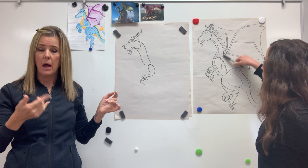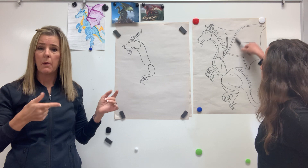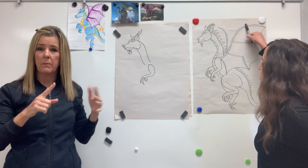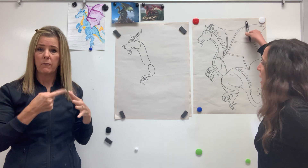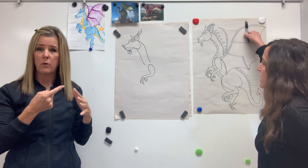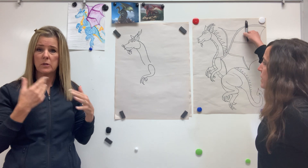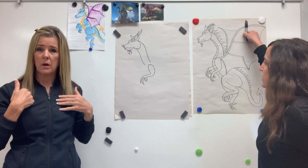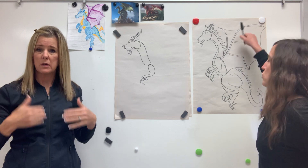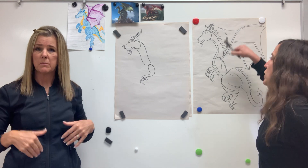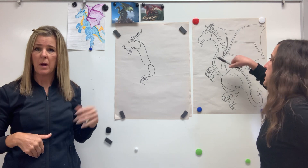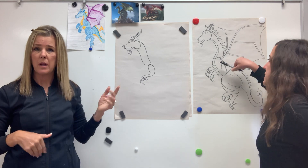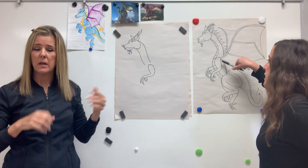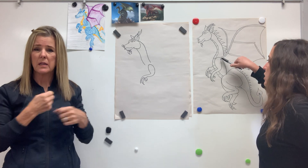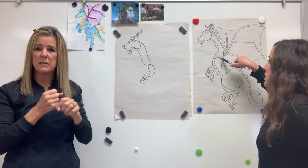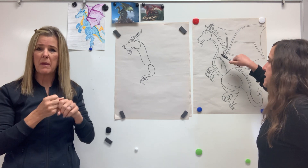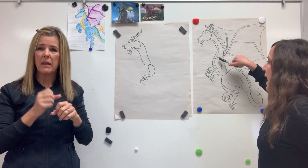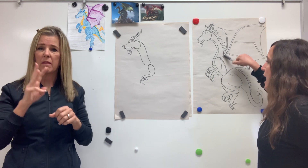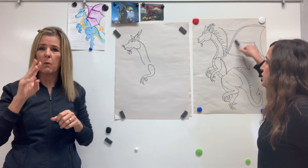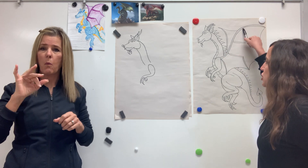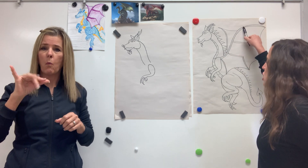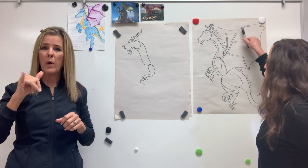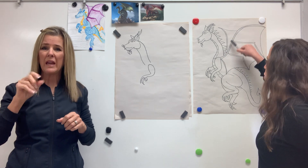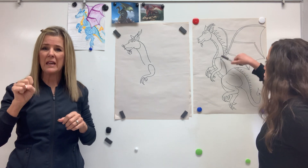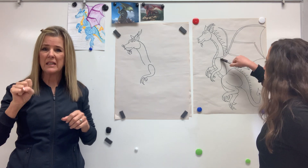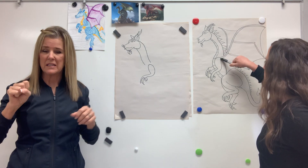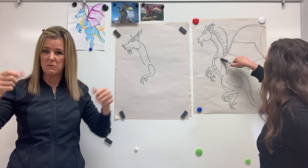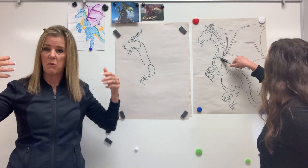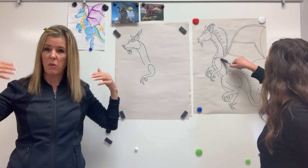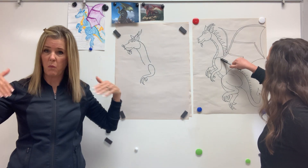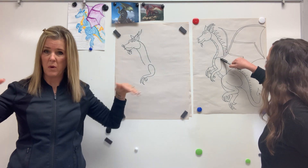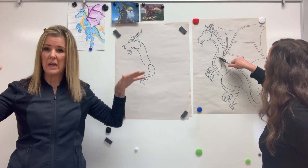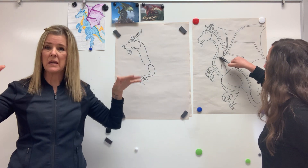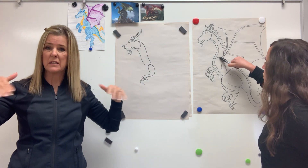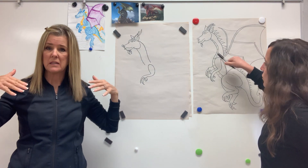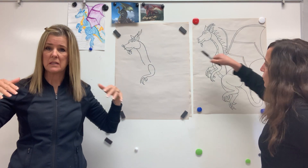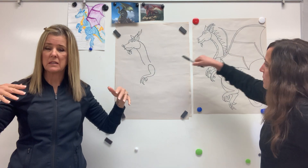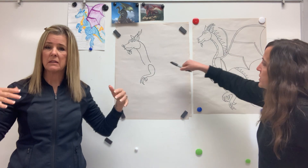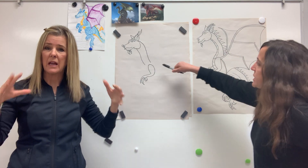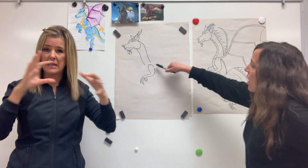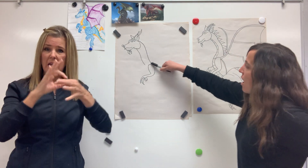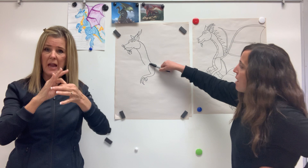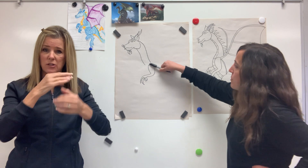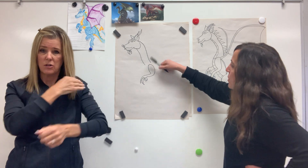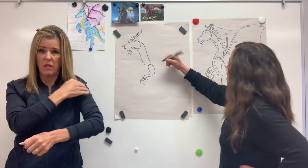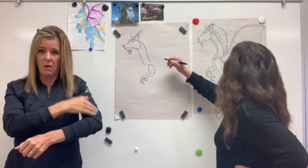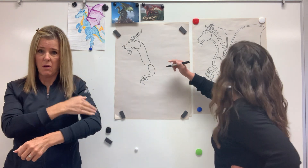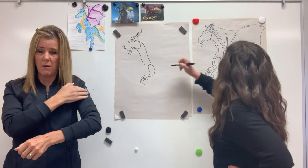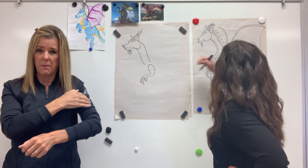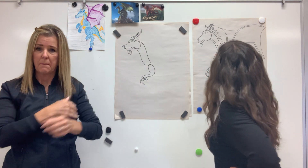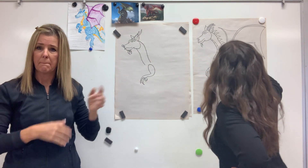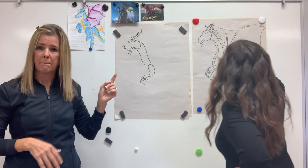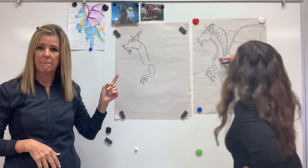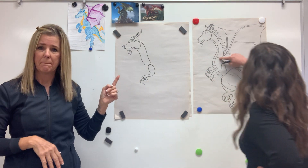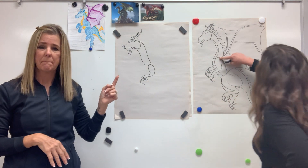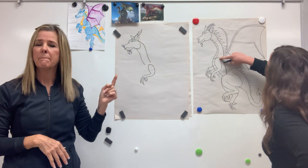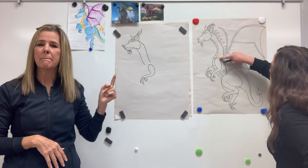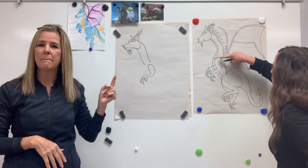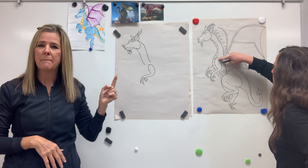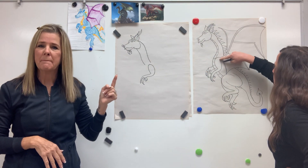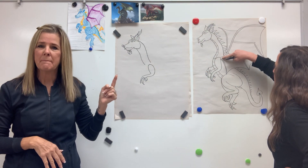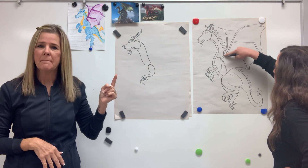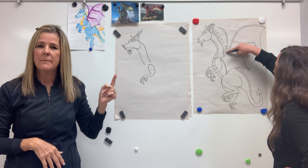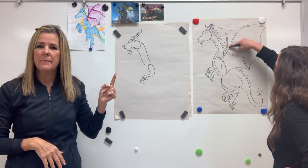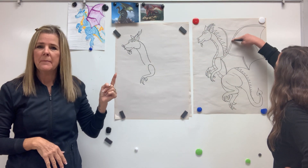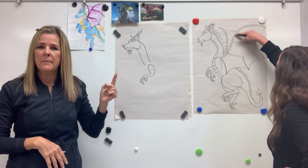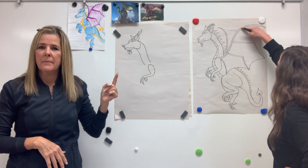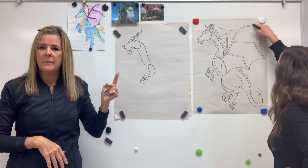on his body, let's go ahead and make the wings. They are attached to his arm. So from the top, we're gonna go ahead and make a curve